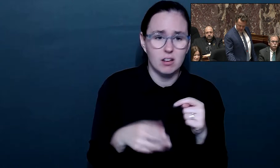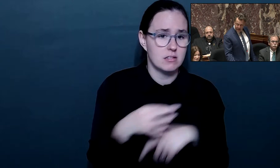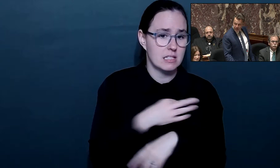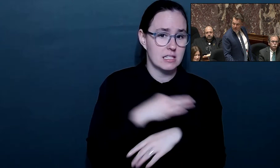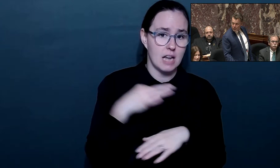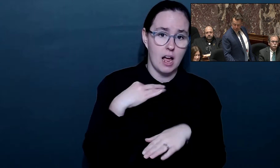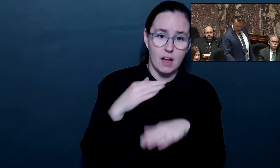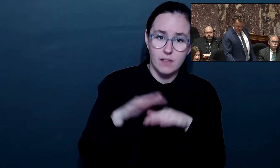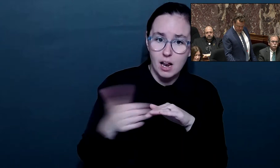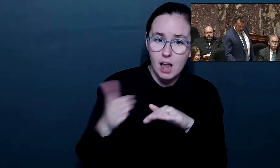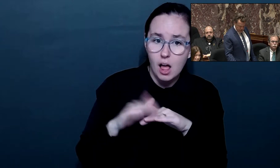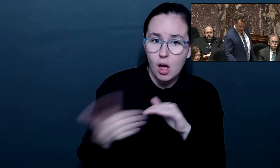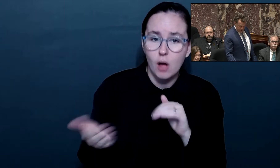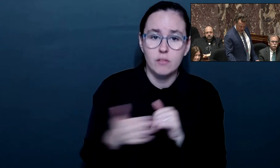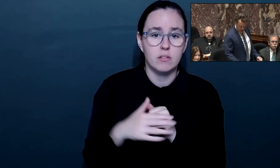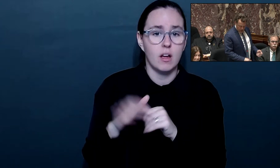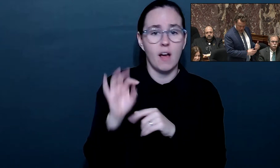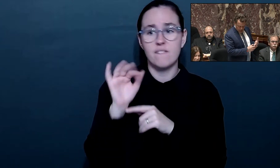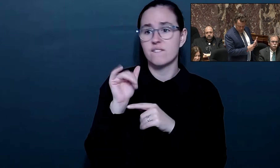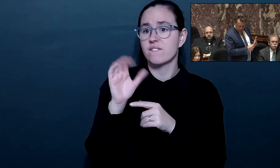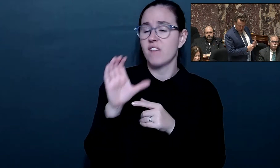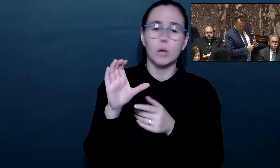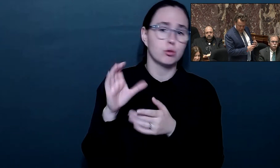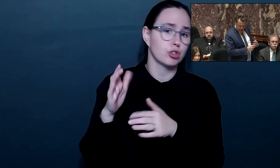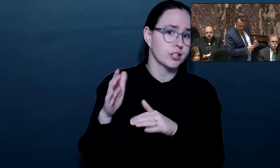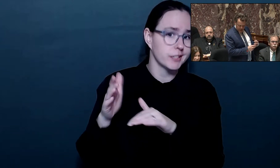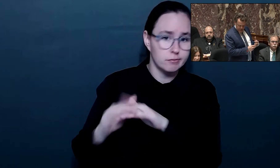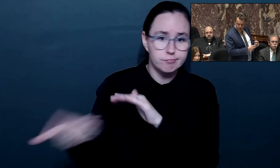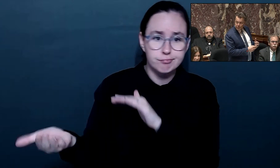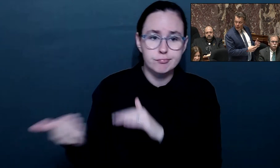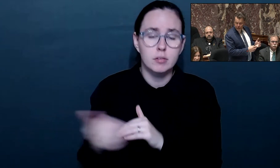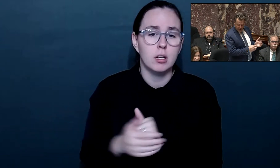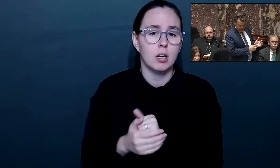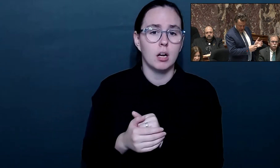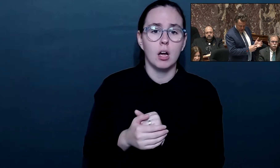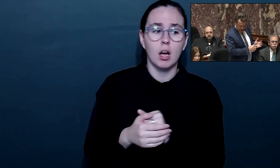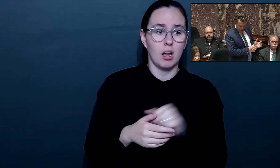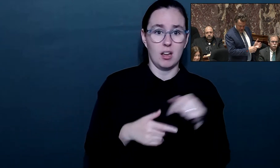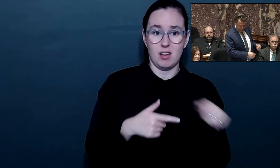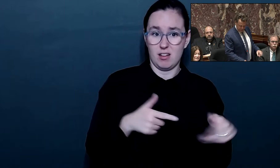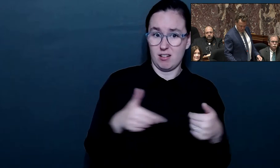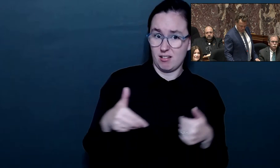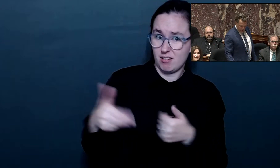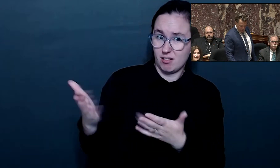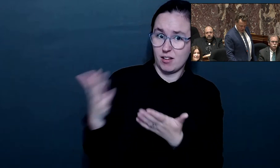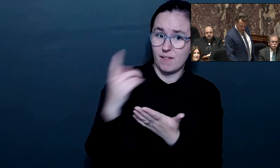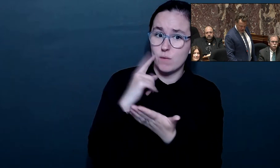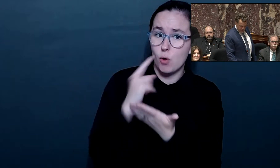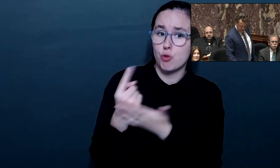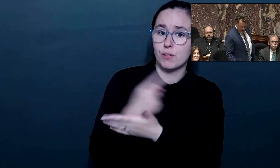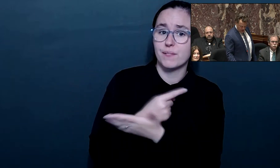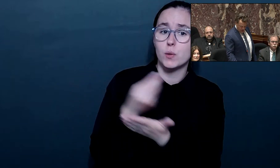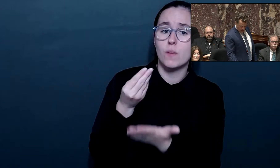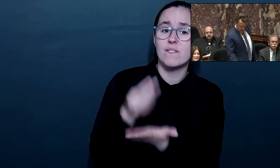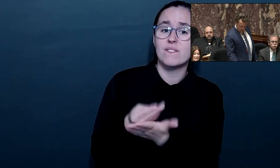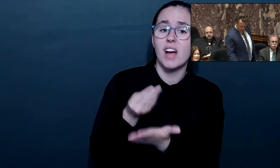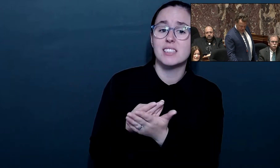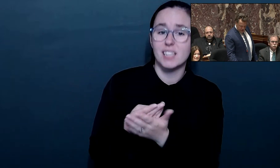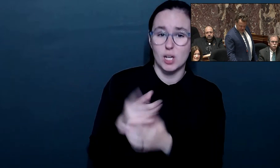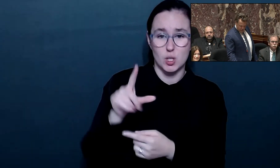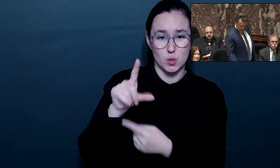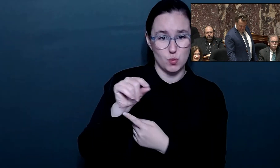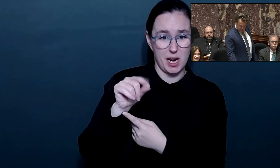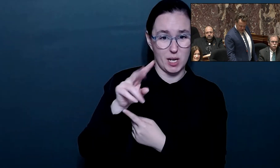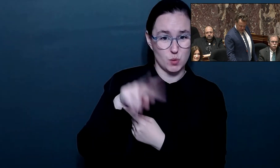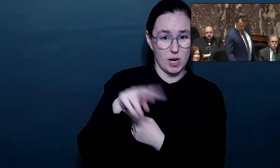model to light and proposed solutions. Through you, Honourable Speaker, to the Minister of Post-Secondary Education, when will you release the